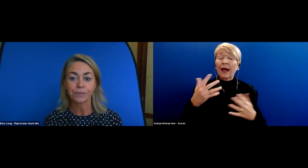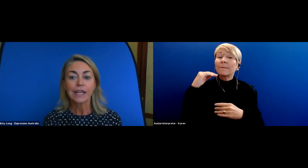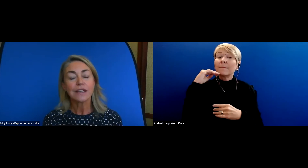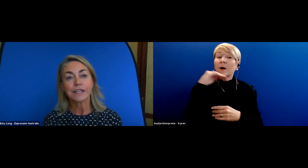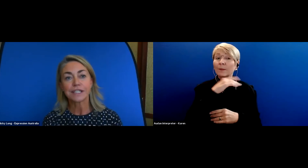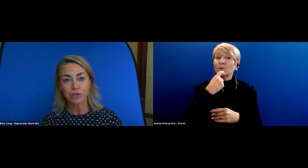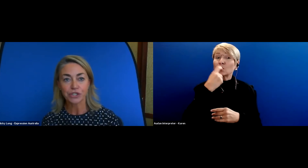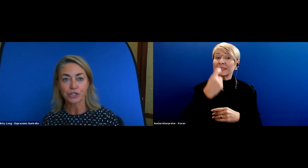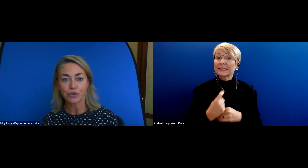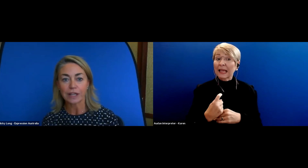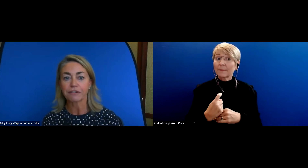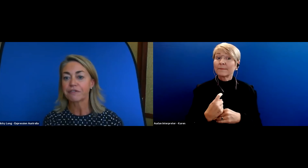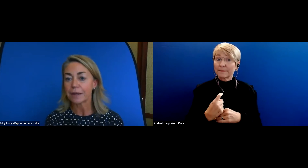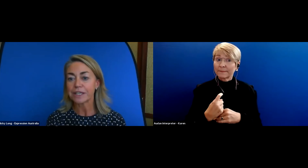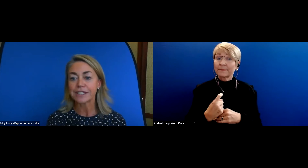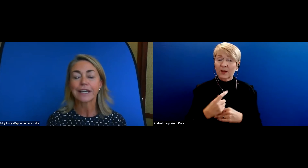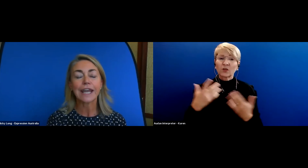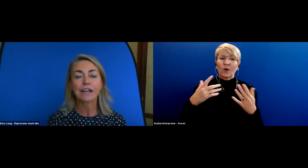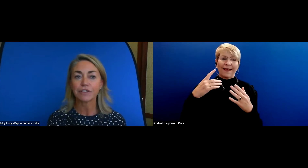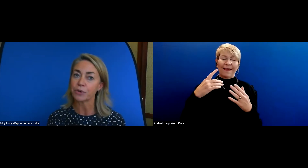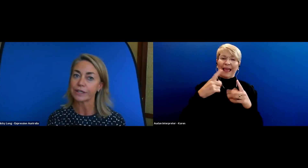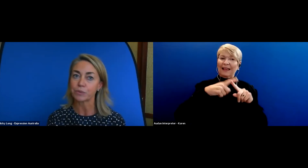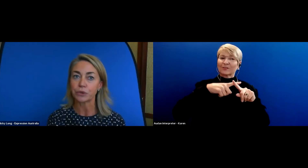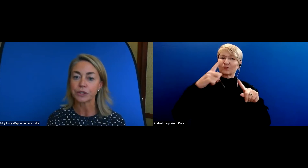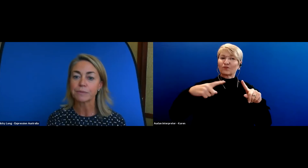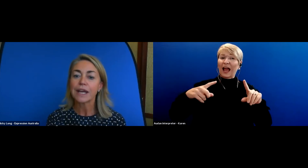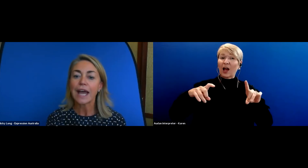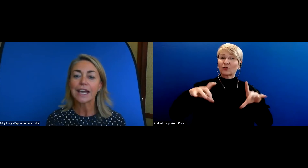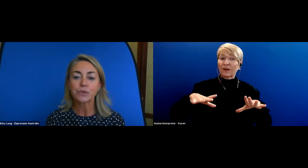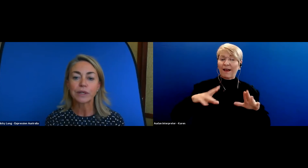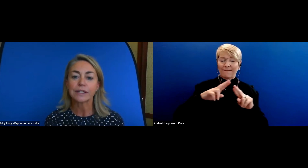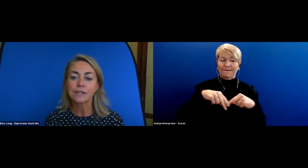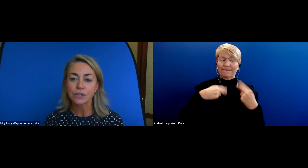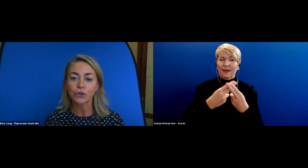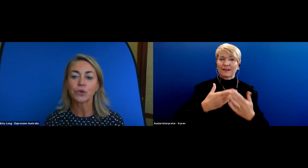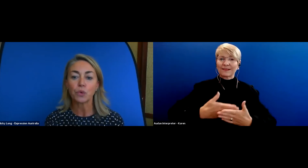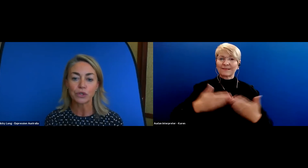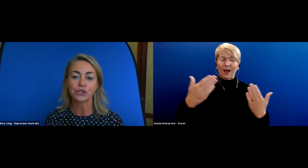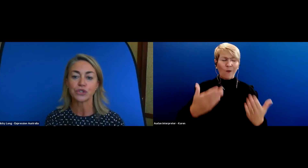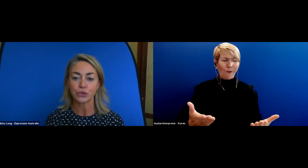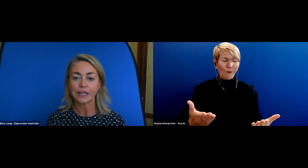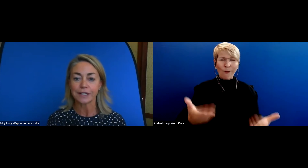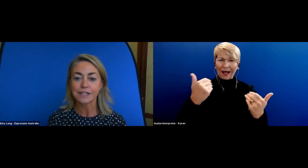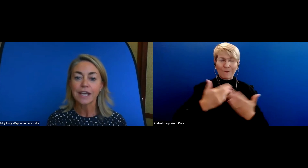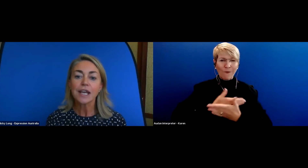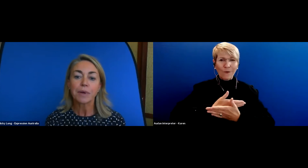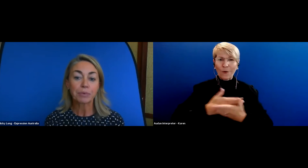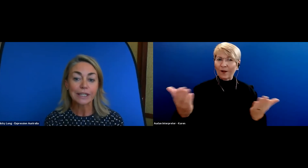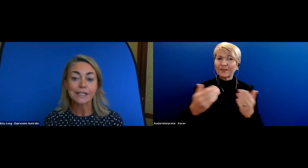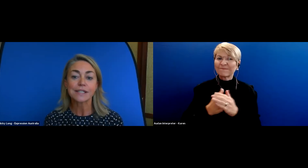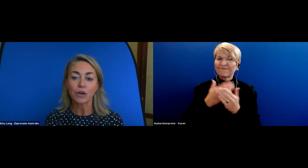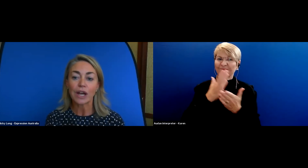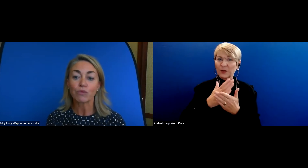Museum. The Expression Australia Family Day, everybody is welcome, and we so want you to join us.